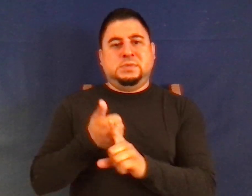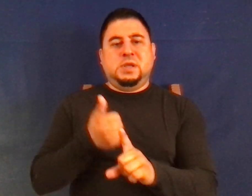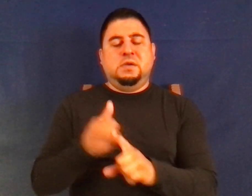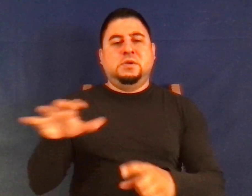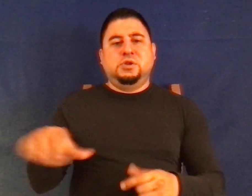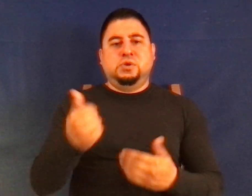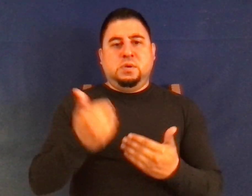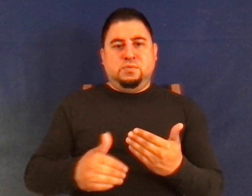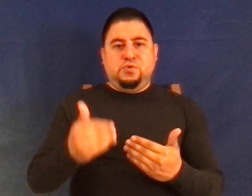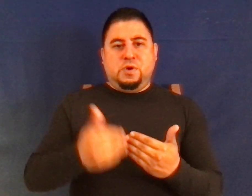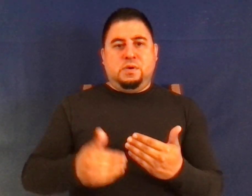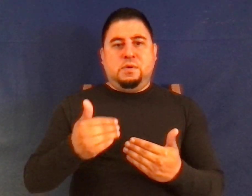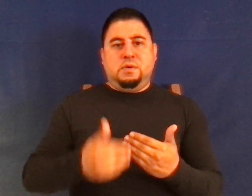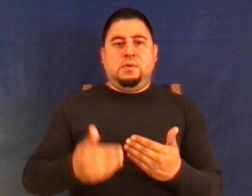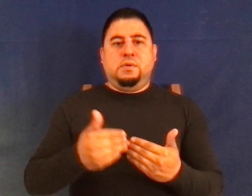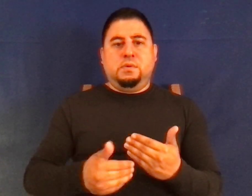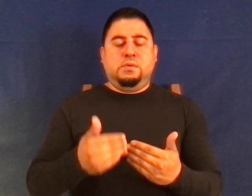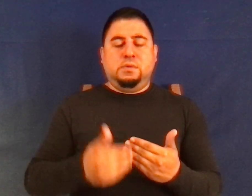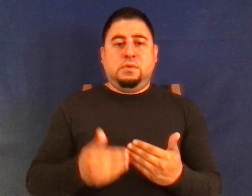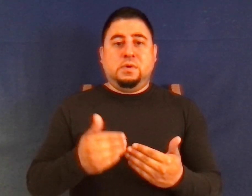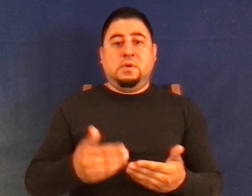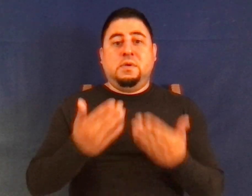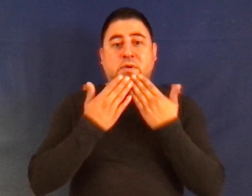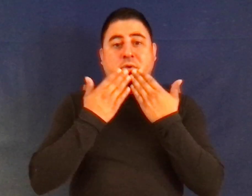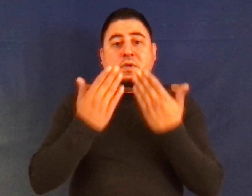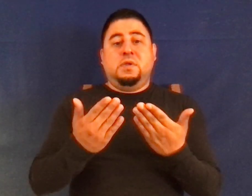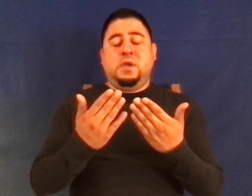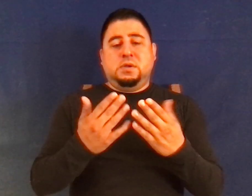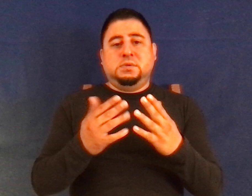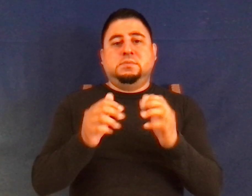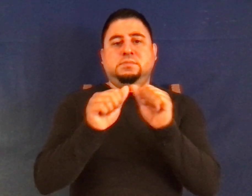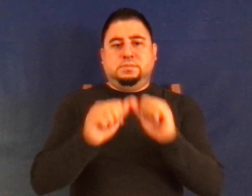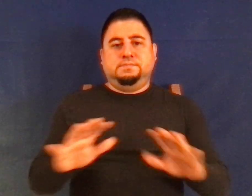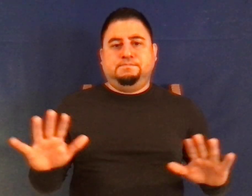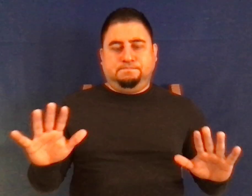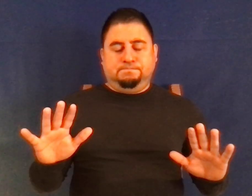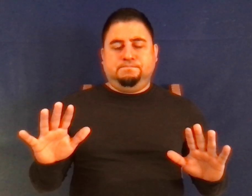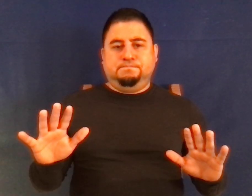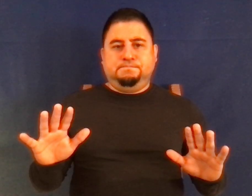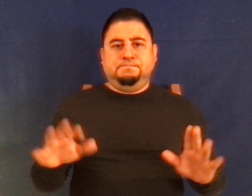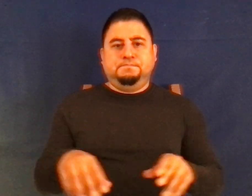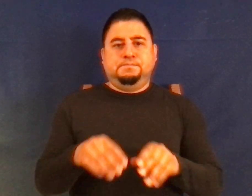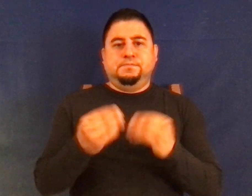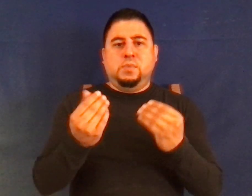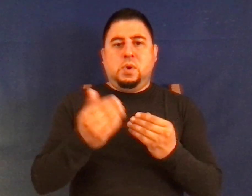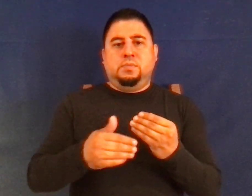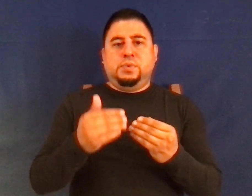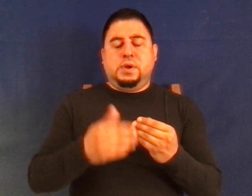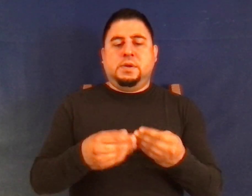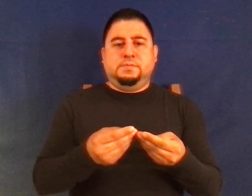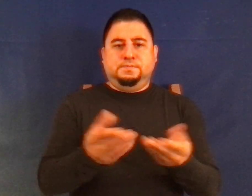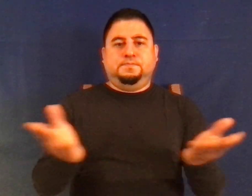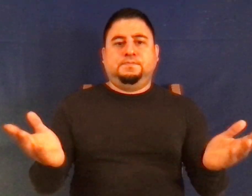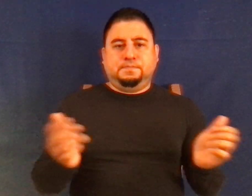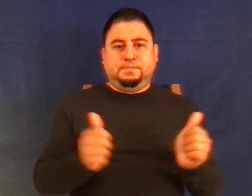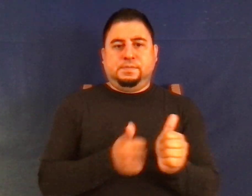bread, and giving you thanks, he said the blessing. He broke the bread, gave it to his disciples,